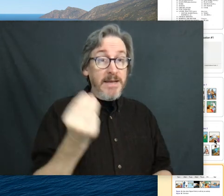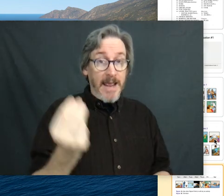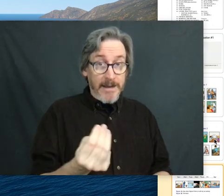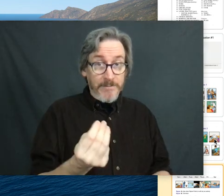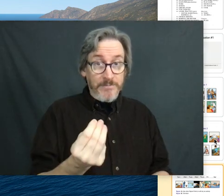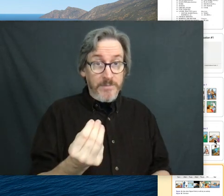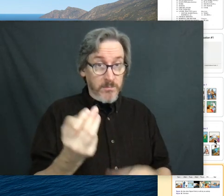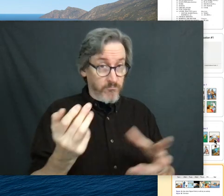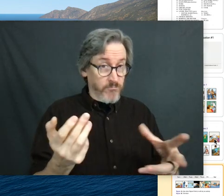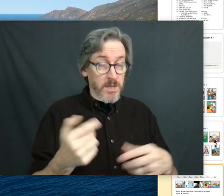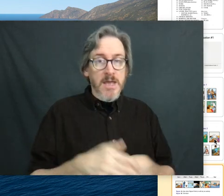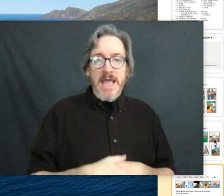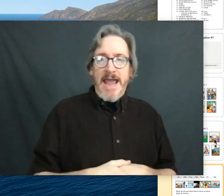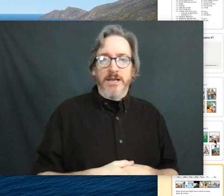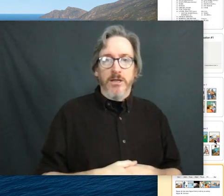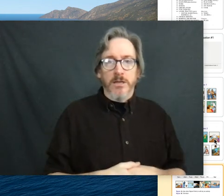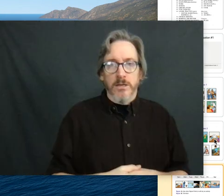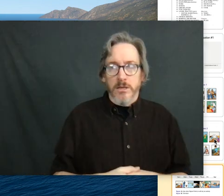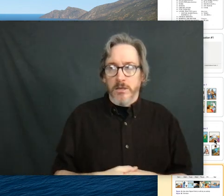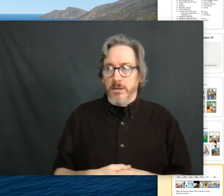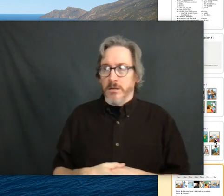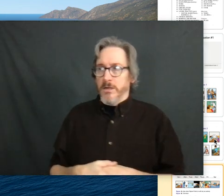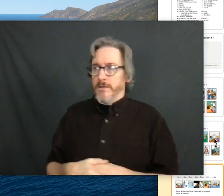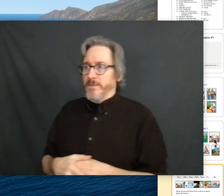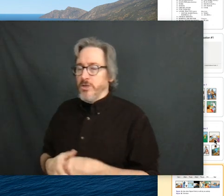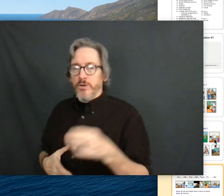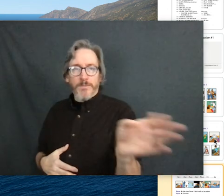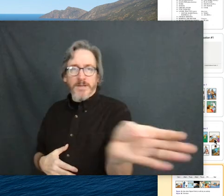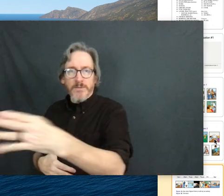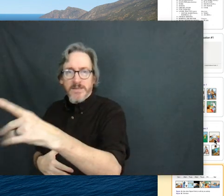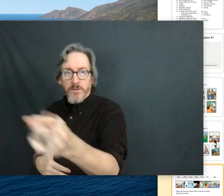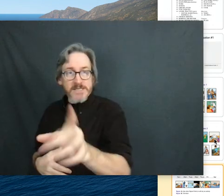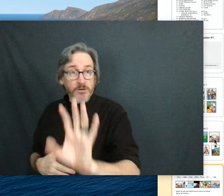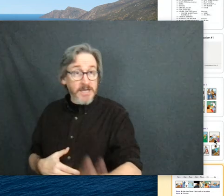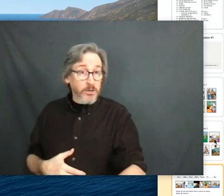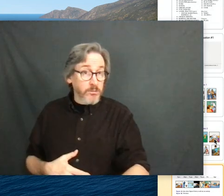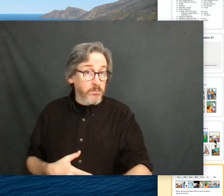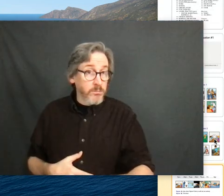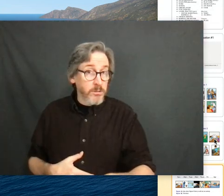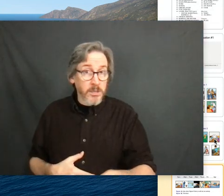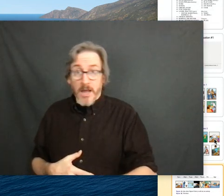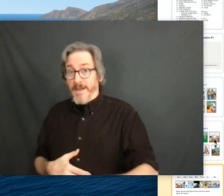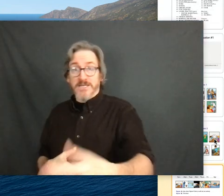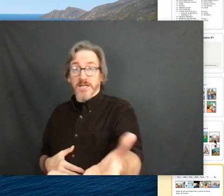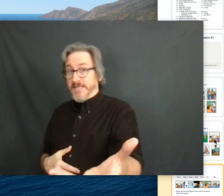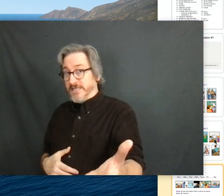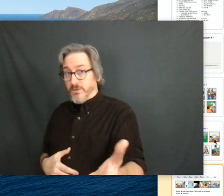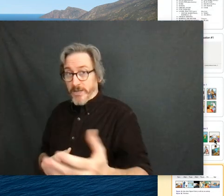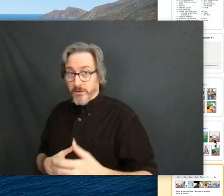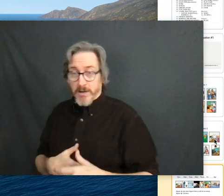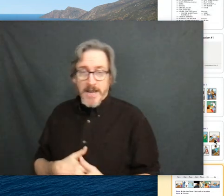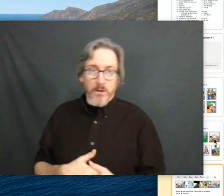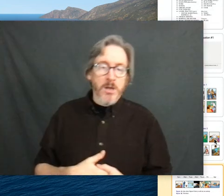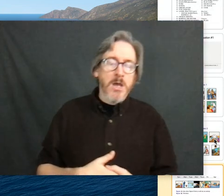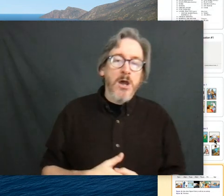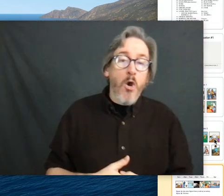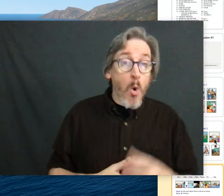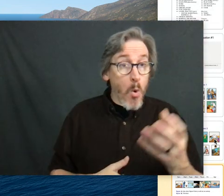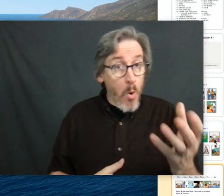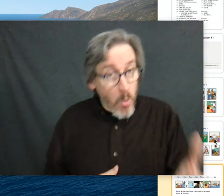last Monday. And you can play with the ones that are here. Imagine that this is the week right